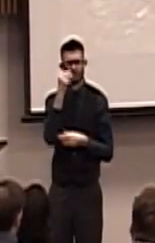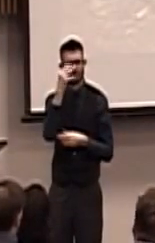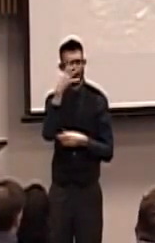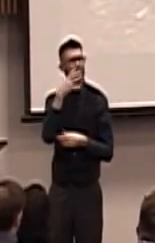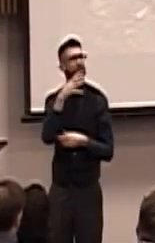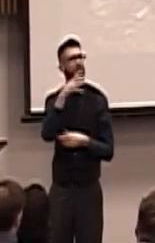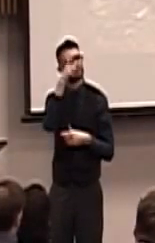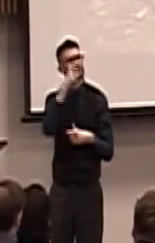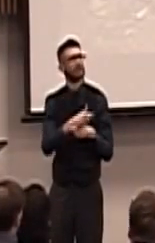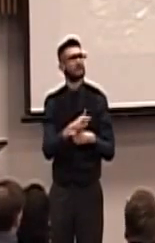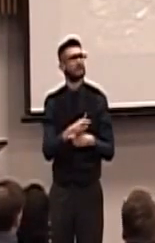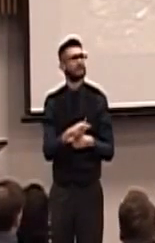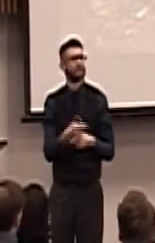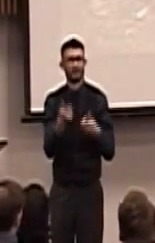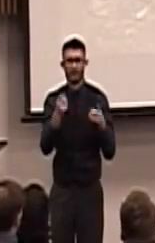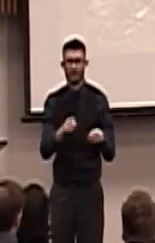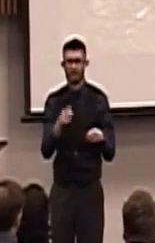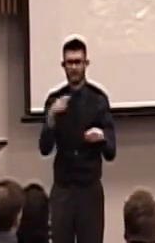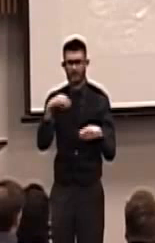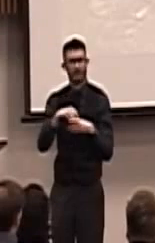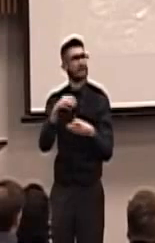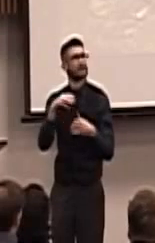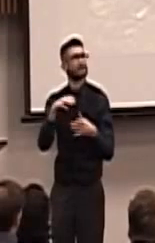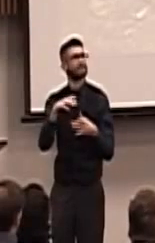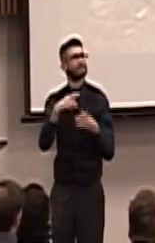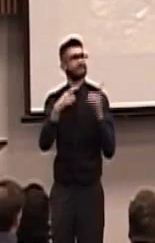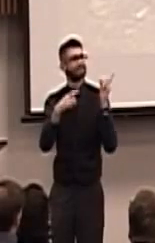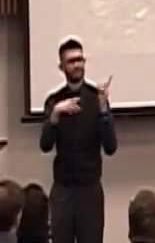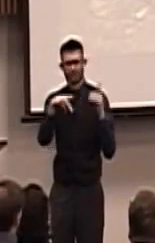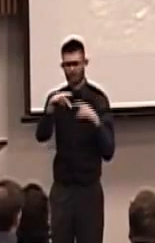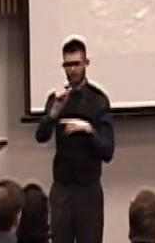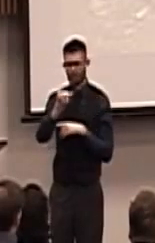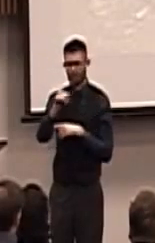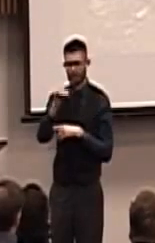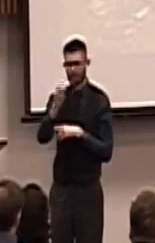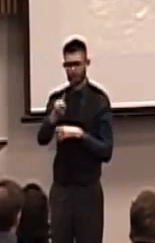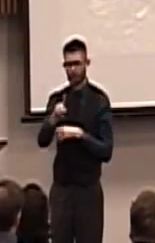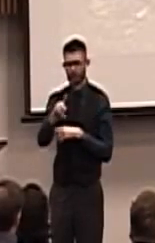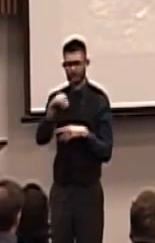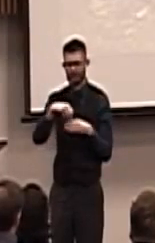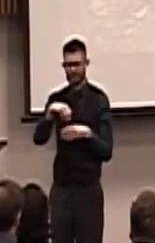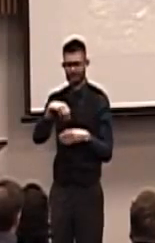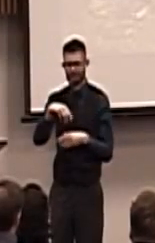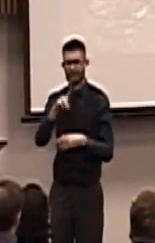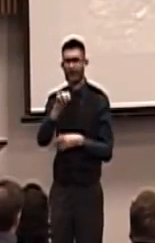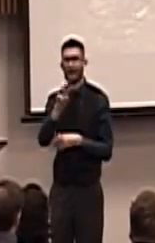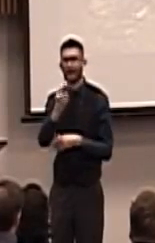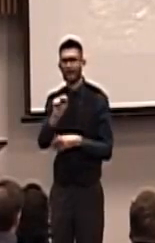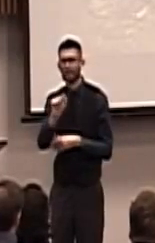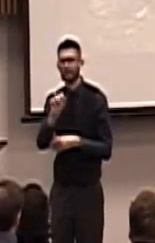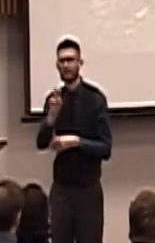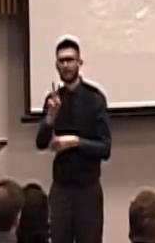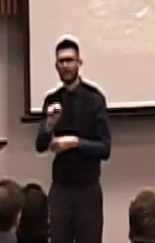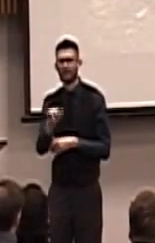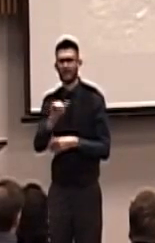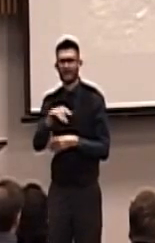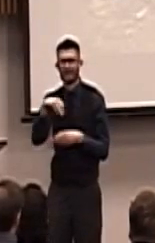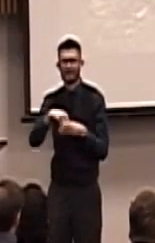I was downtown Pajok right there, right, I guess you'd say that's the downtown square or something like